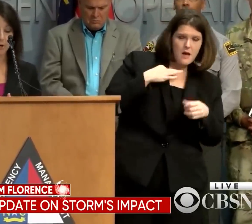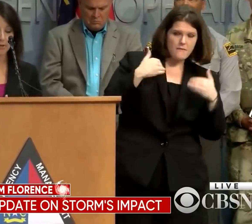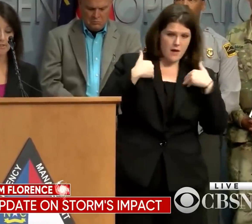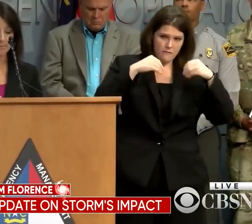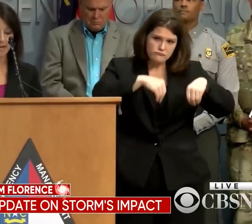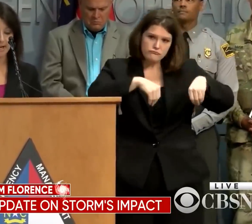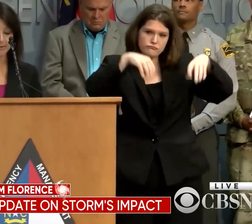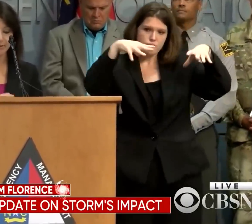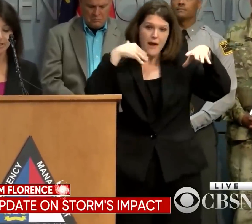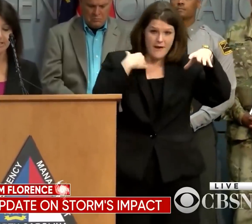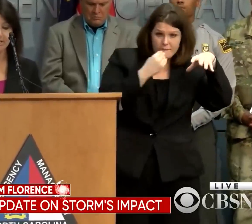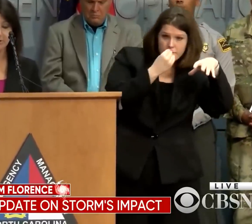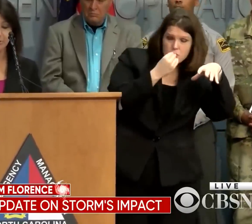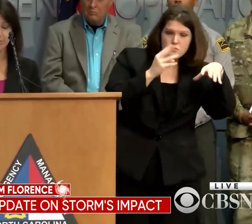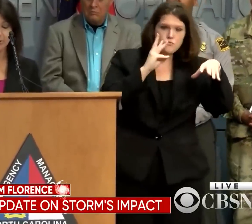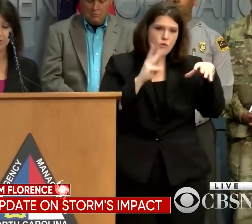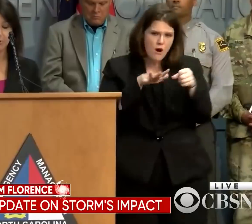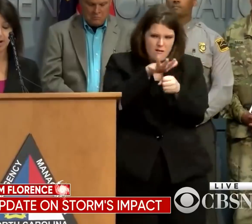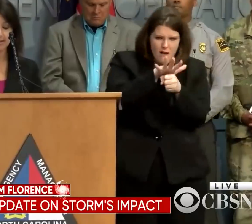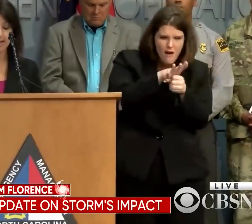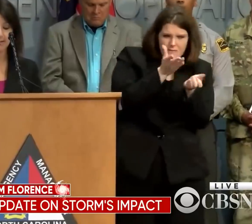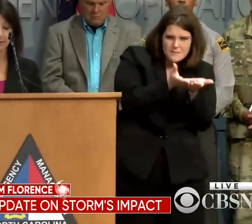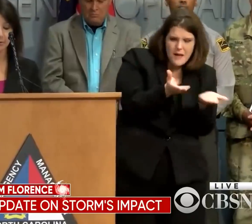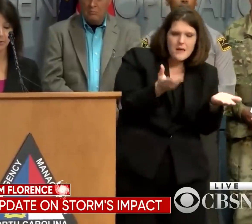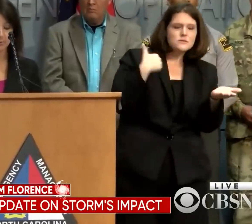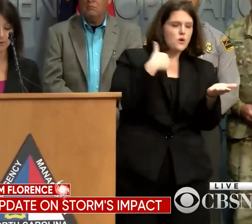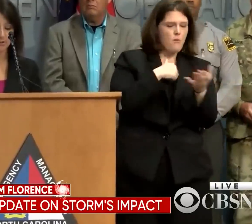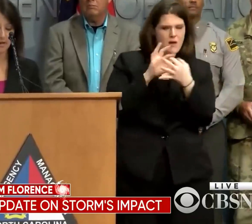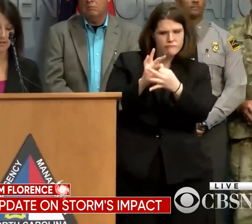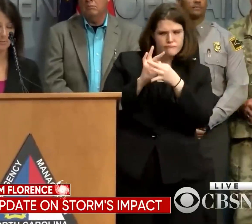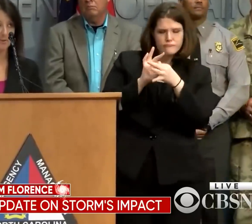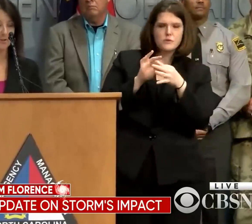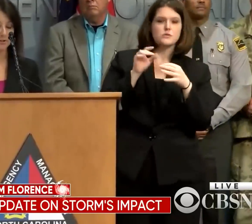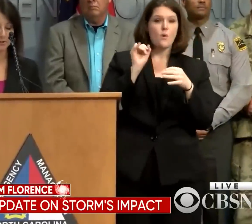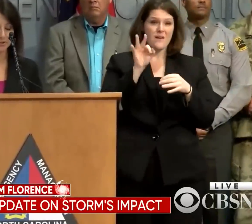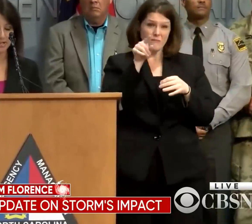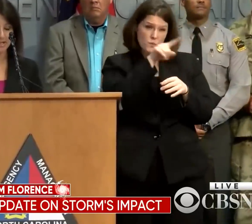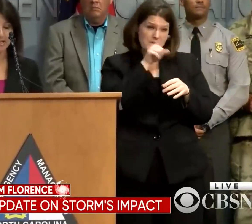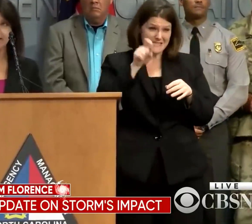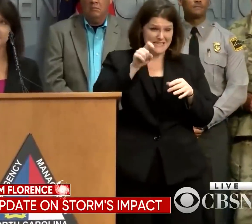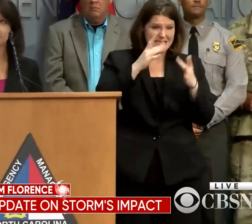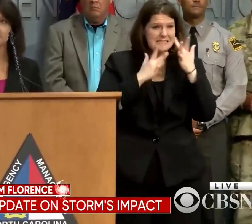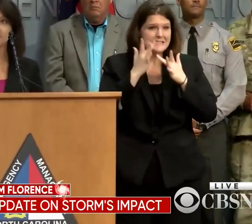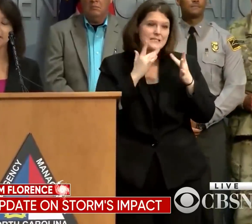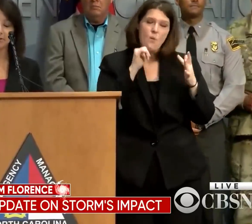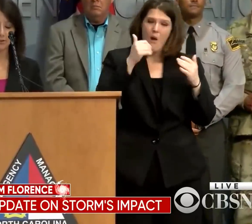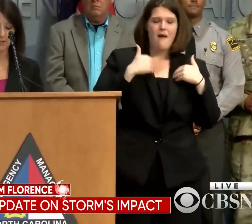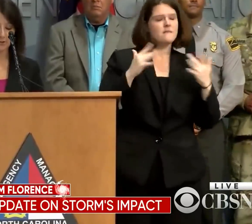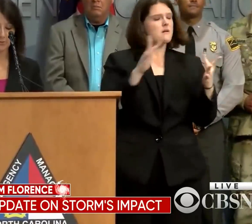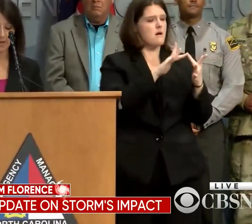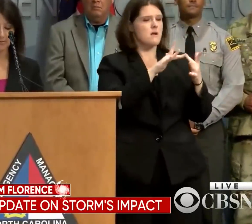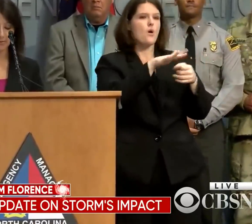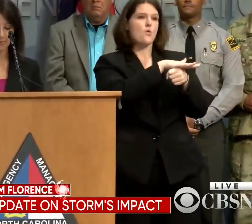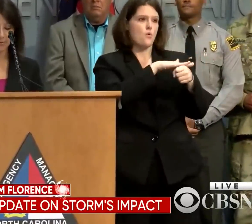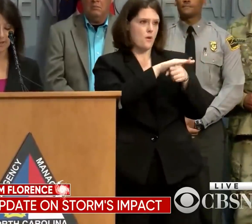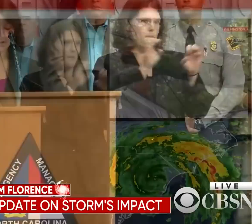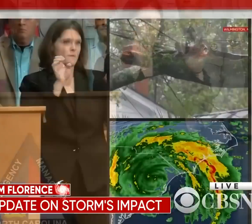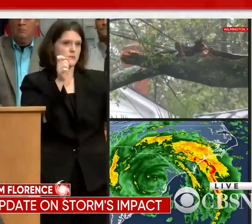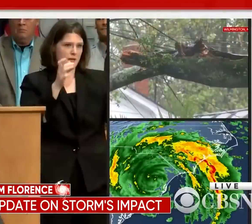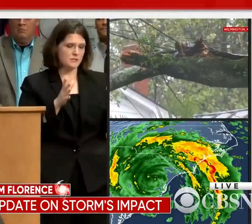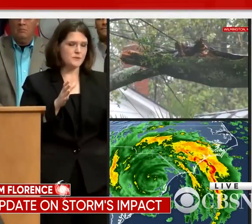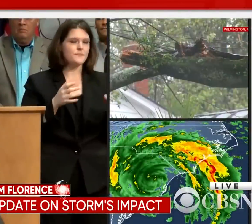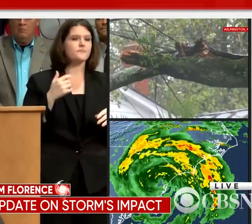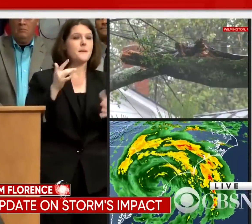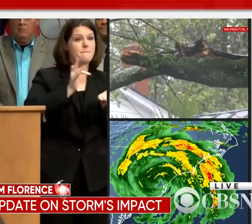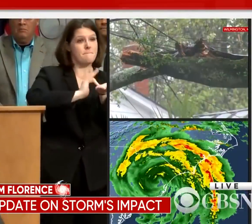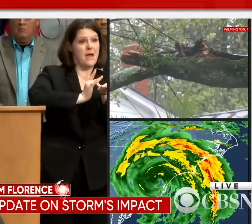food, water, and supplies. So continue to contact the local emergency management officials. In terms of medical shelters, we have 3 that